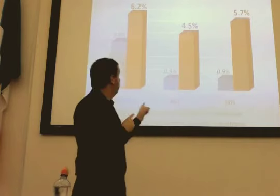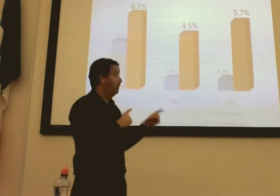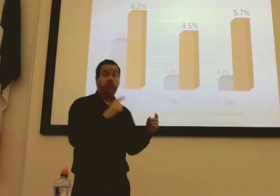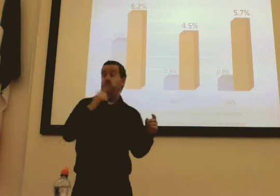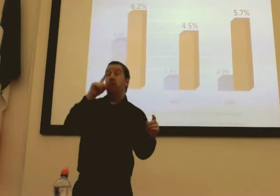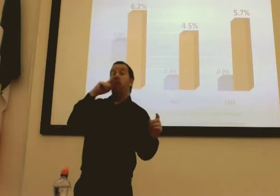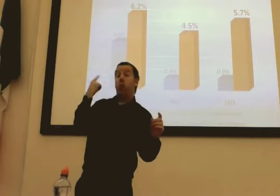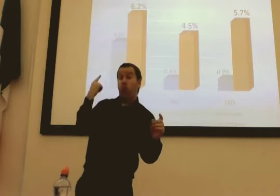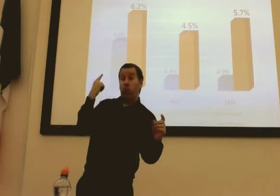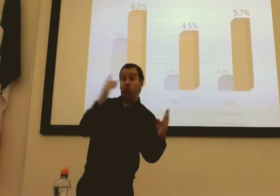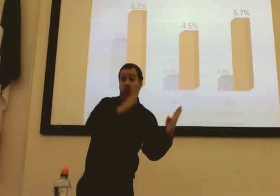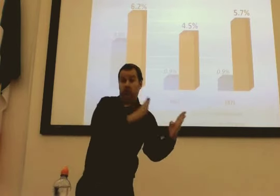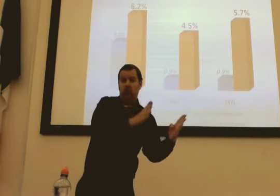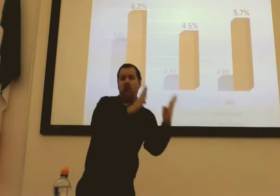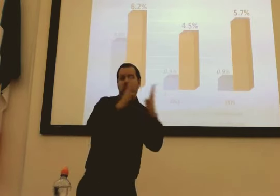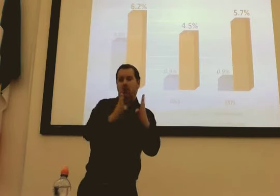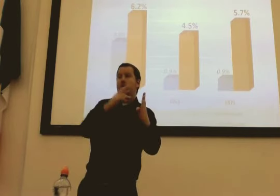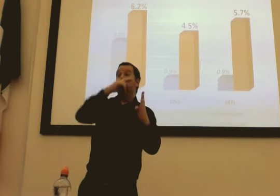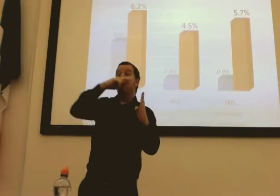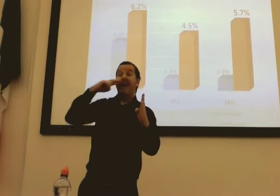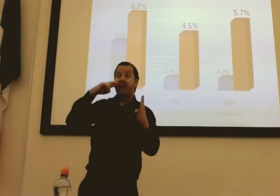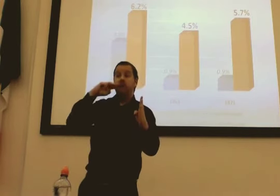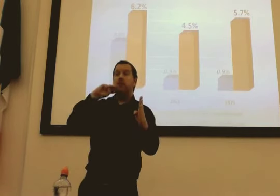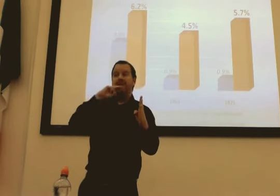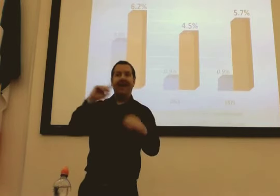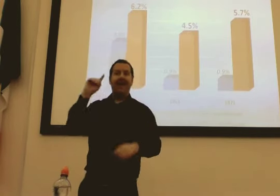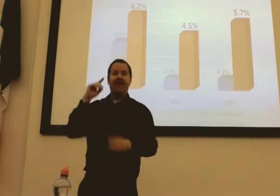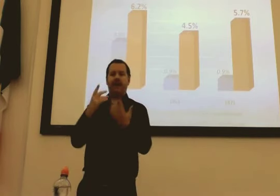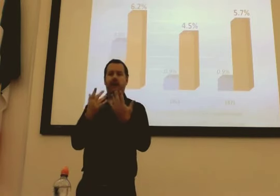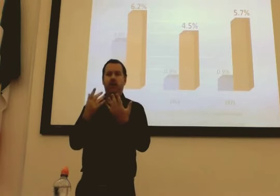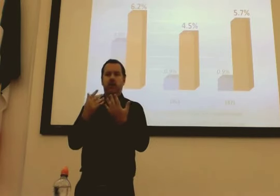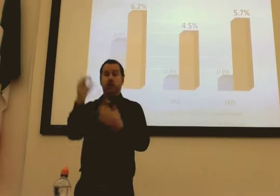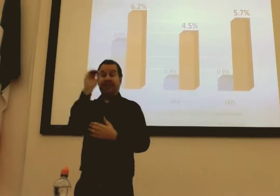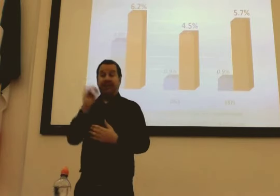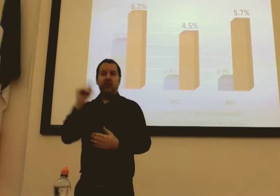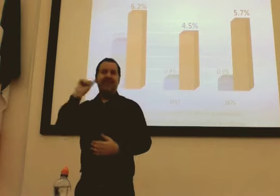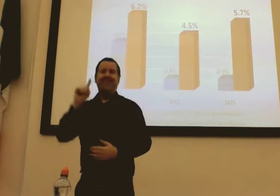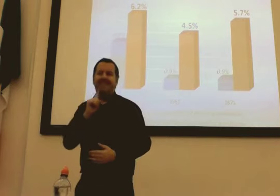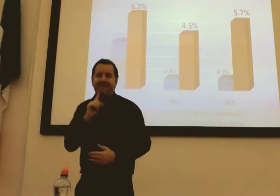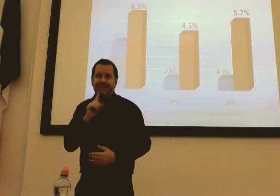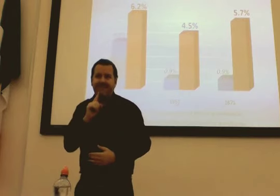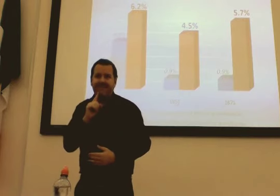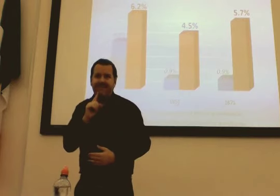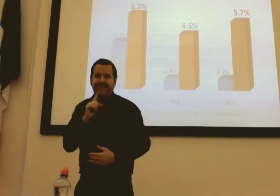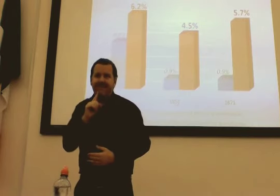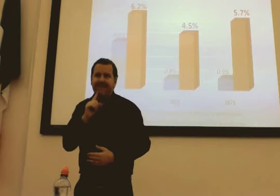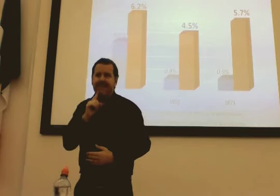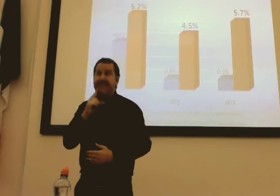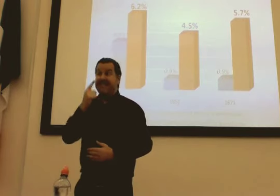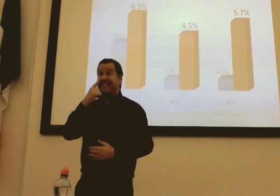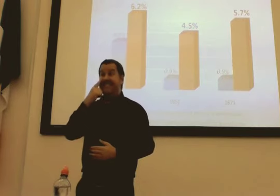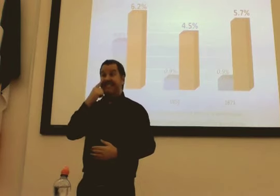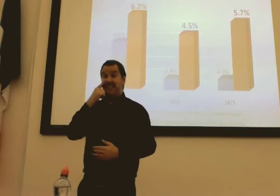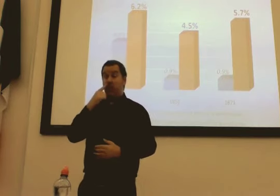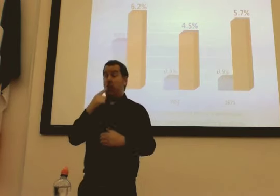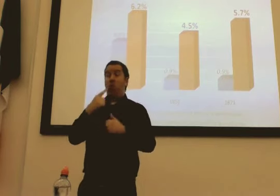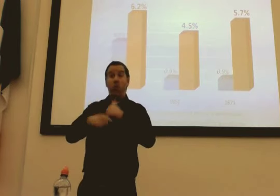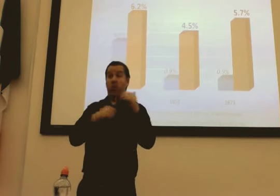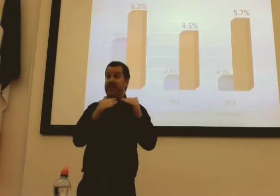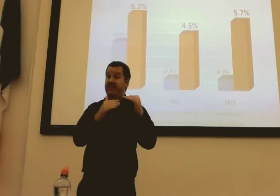workhouses, as opposed to that would be represented in blue, as opposed to the percentage of deaf people in respect to